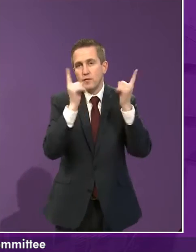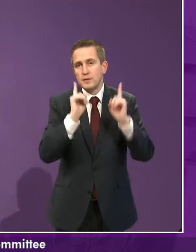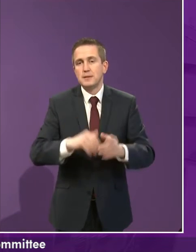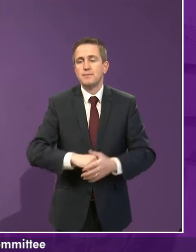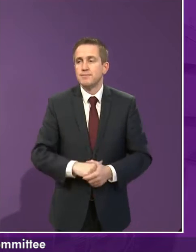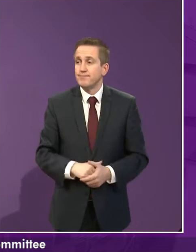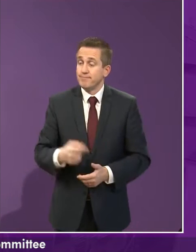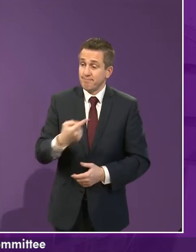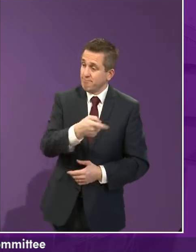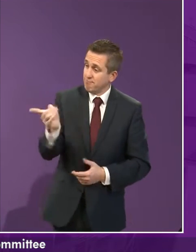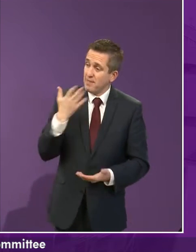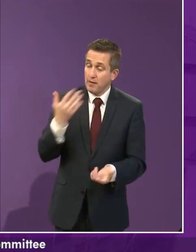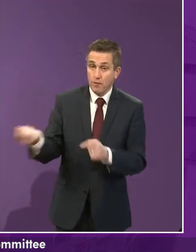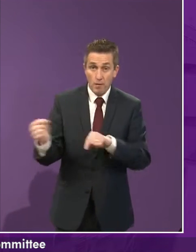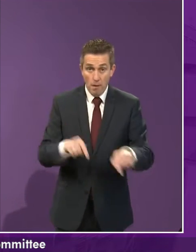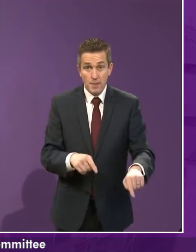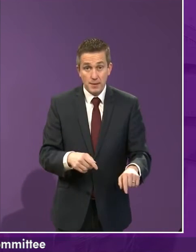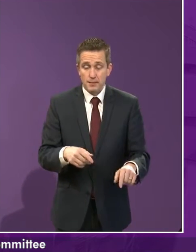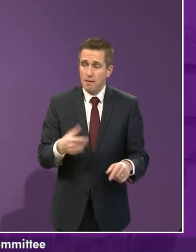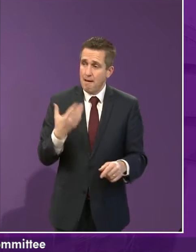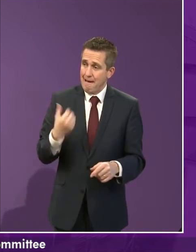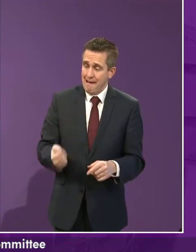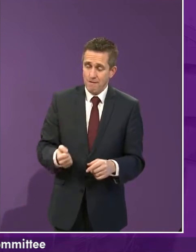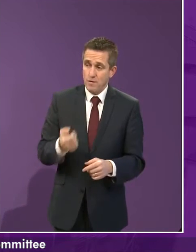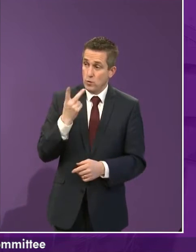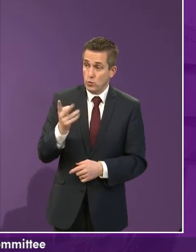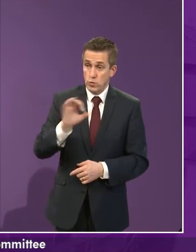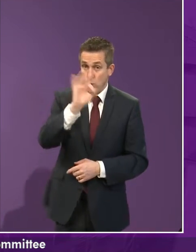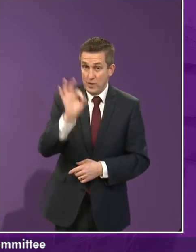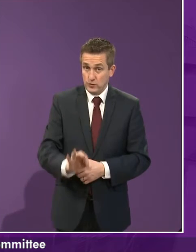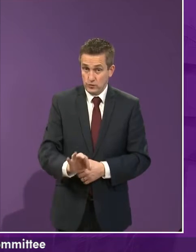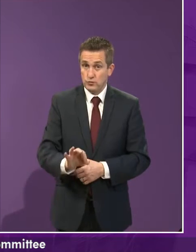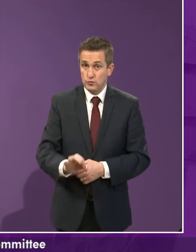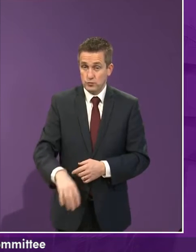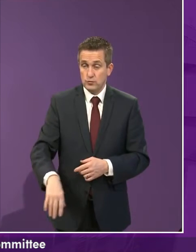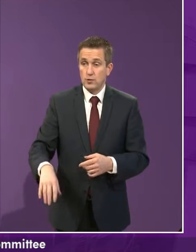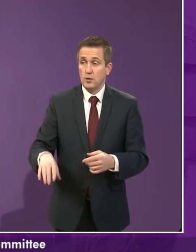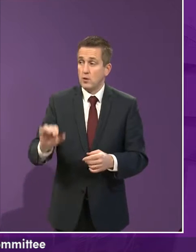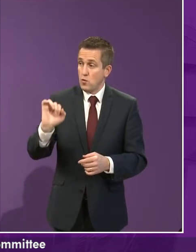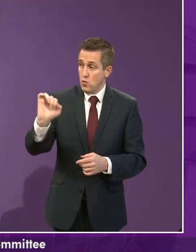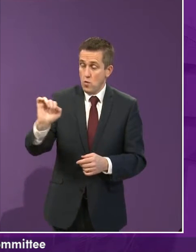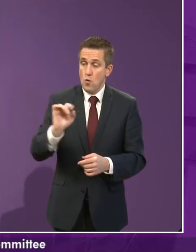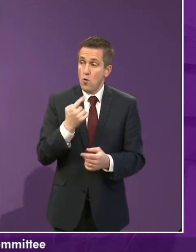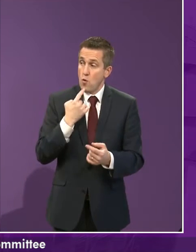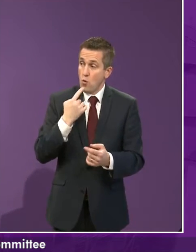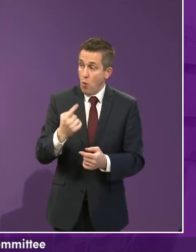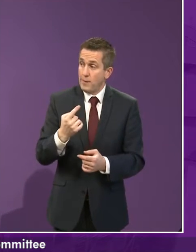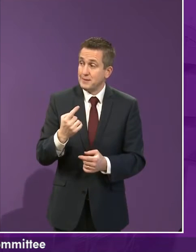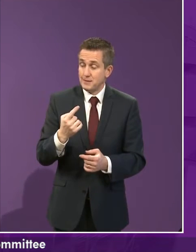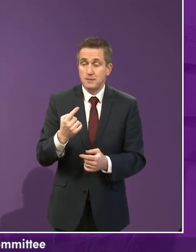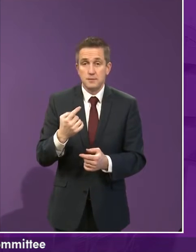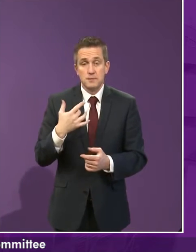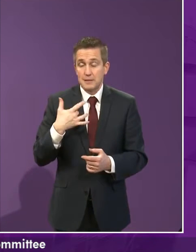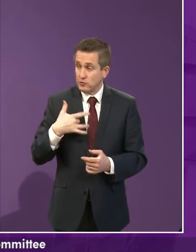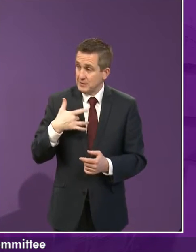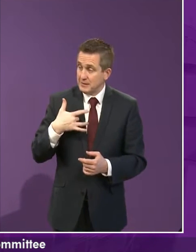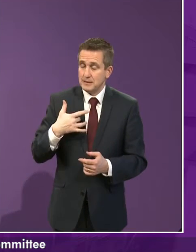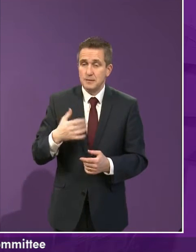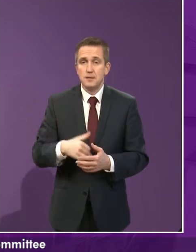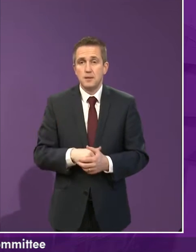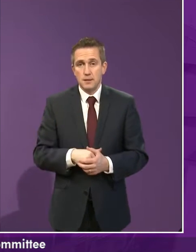us today. I've got two questions, the first of which really stems from your comments just now, Carol, and it's great to have you here